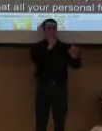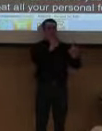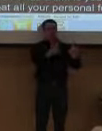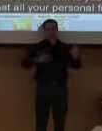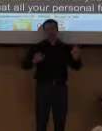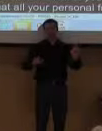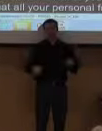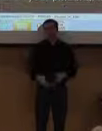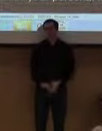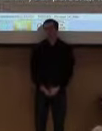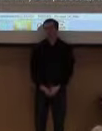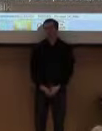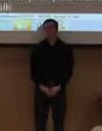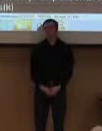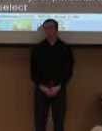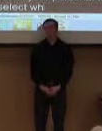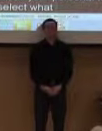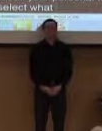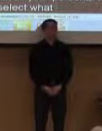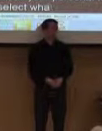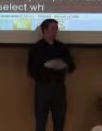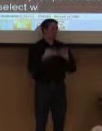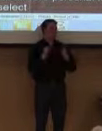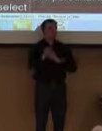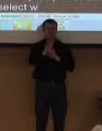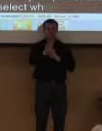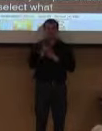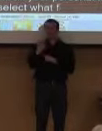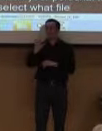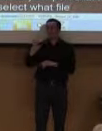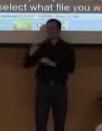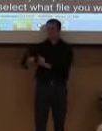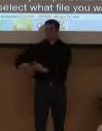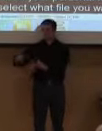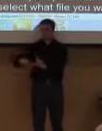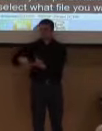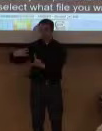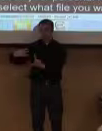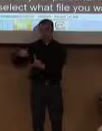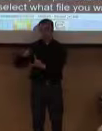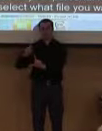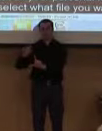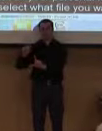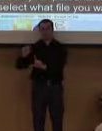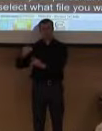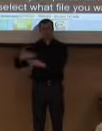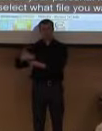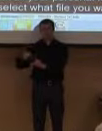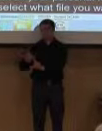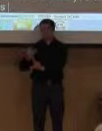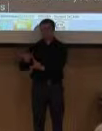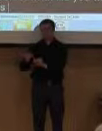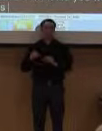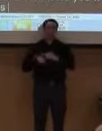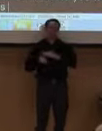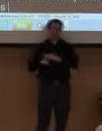it. Once that's selected, a link will appear in the chat window, which the student can then simply click on